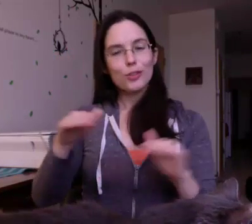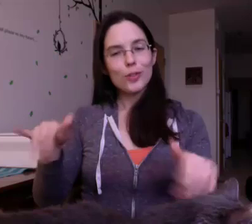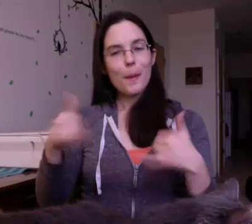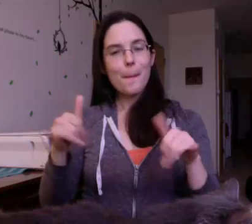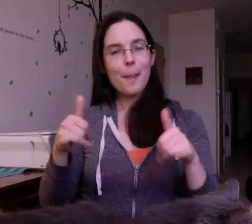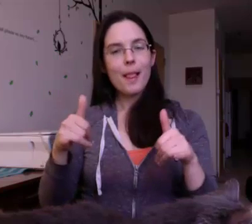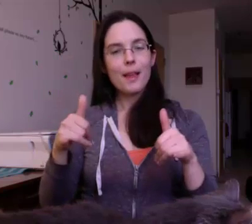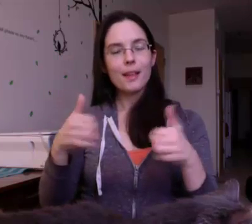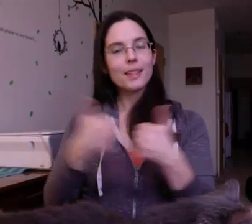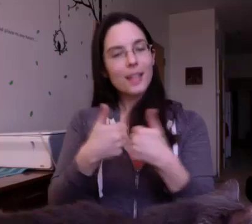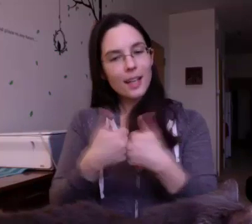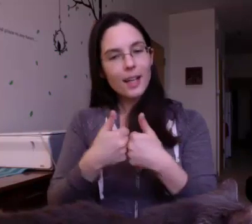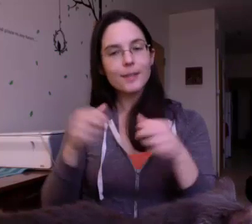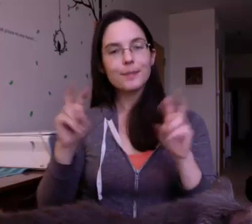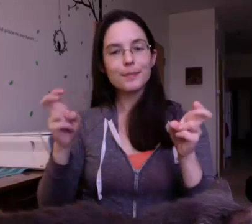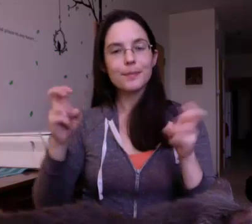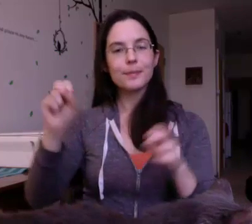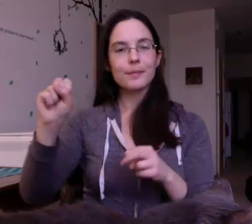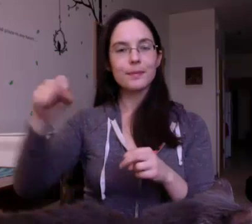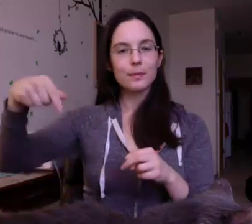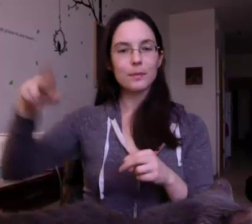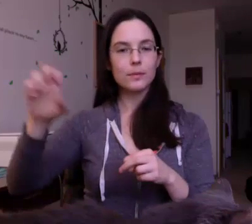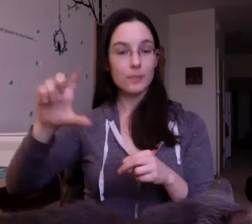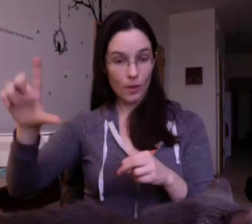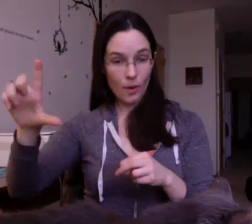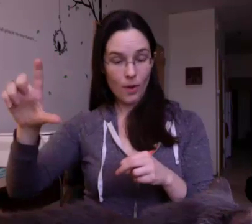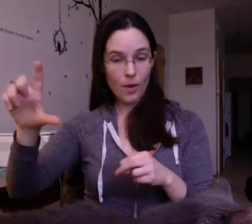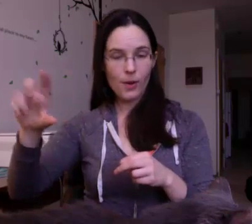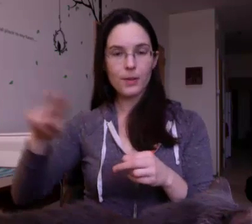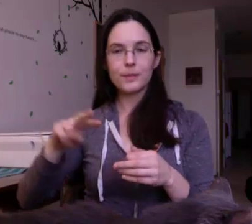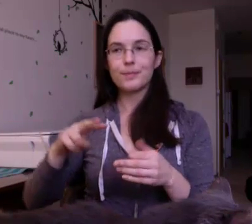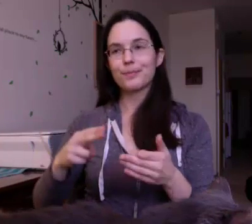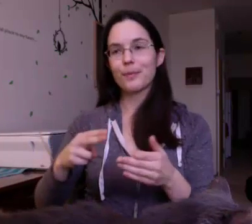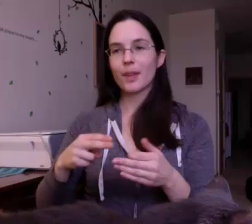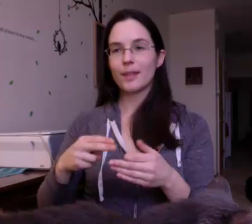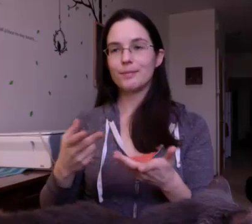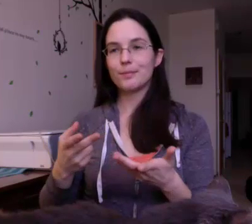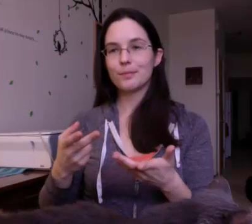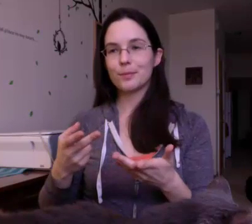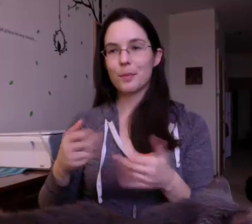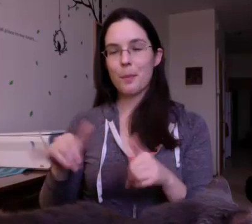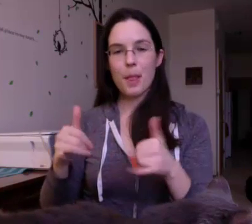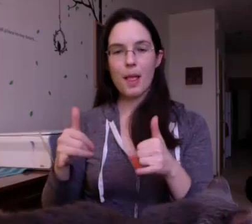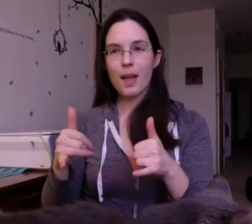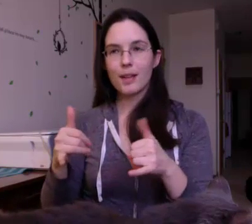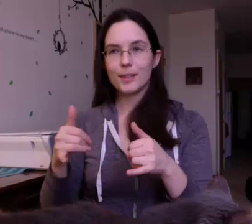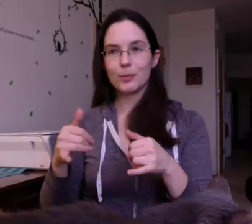a goose with a stick on Shrove Tuesday. And apparently it was quite popular. I don't know why they did it, but I learned something about